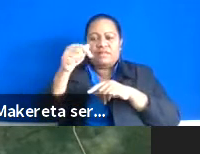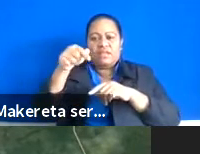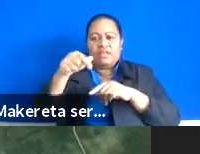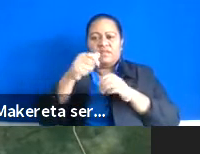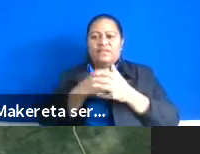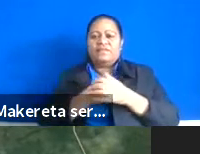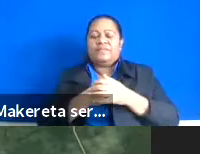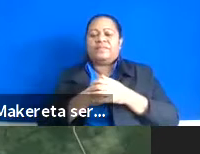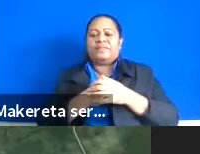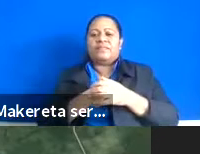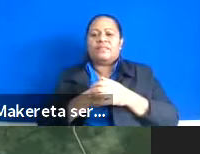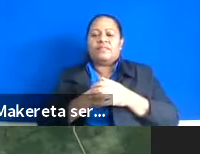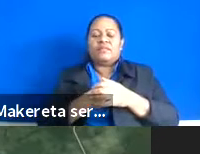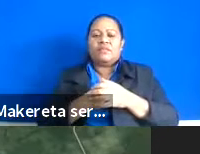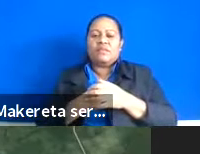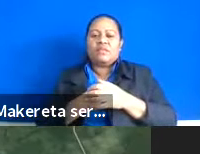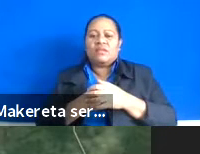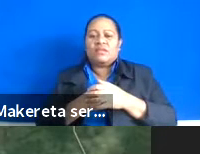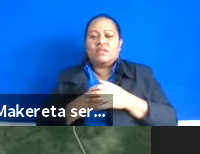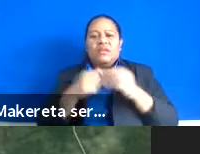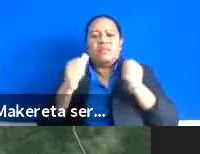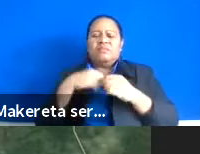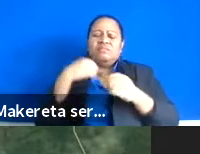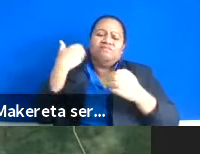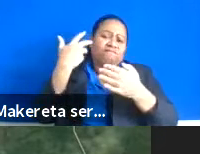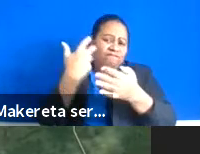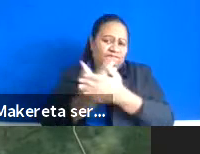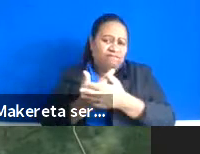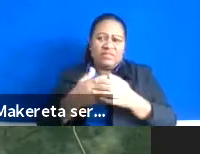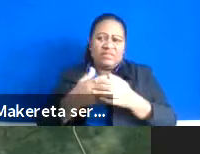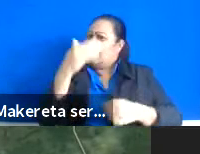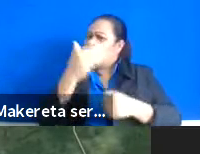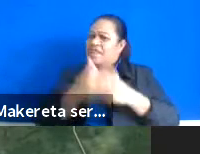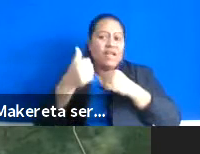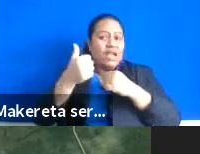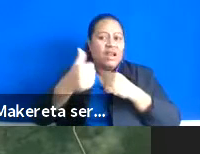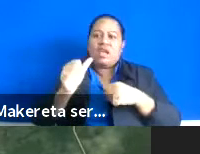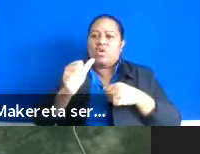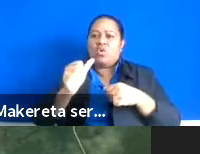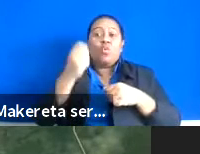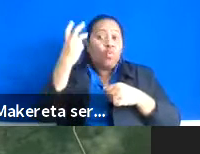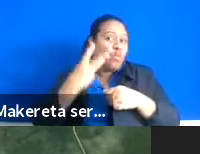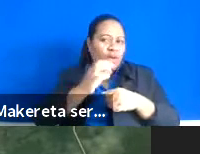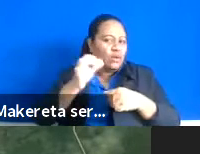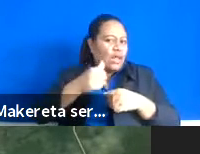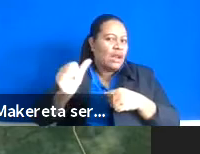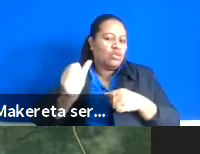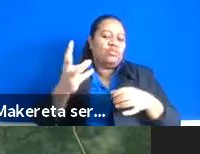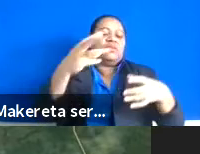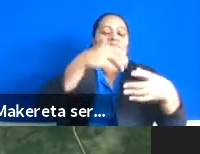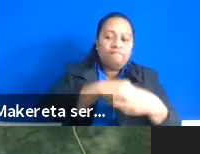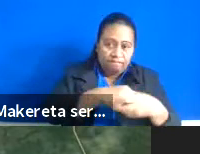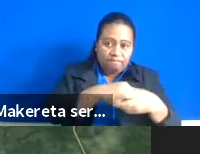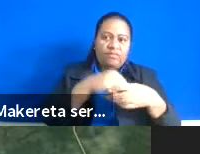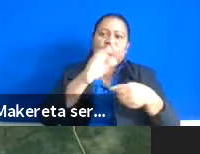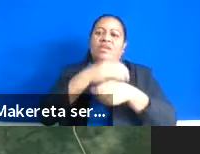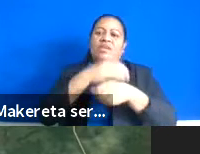for thousands of years, have not been allowed to take decision making places, even though they can influence decision making,